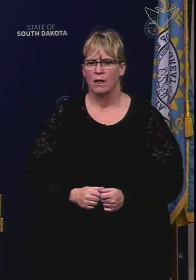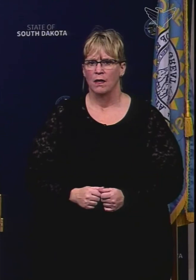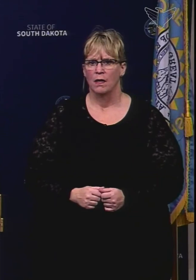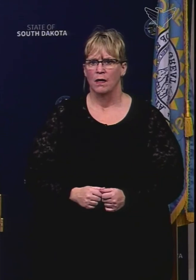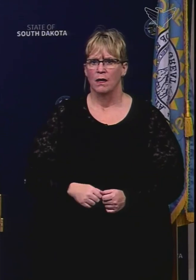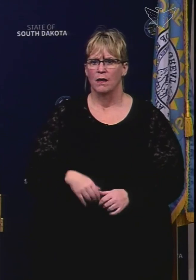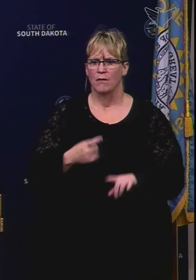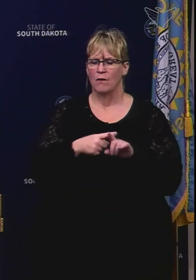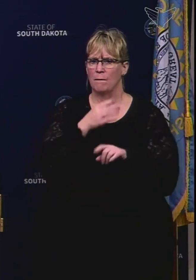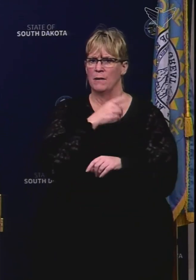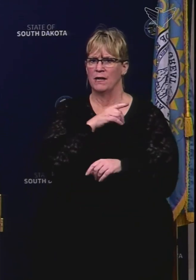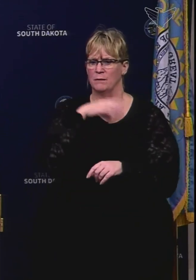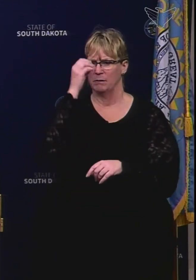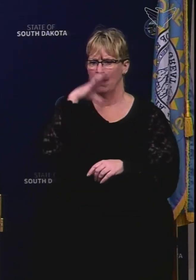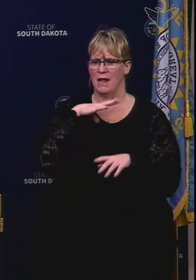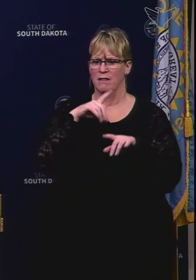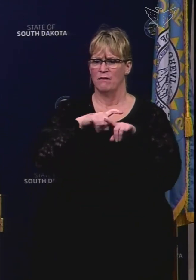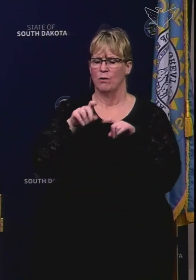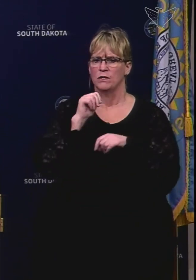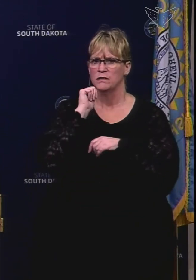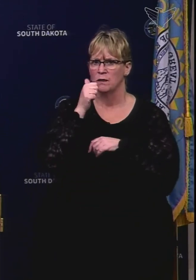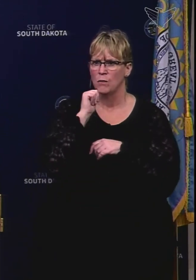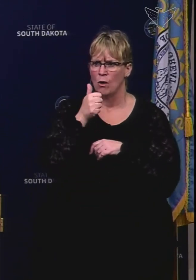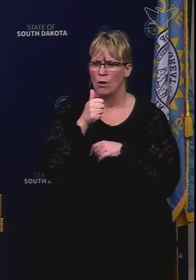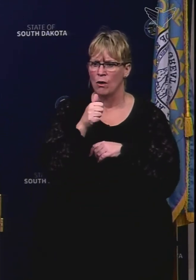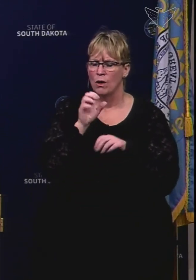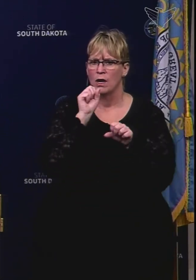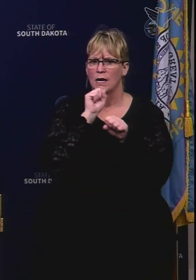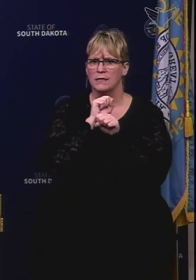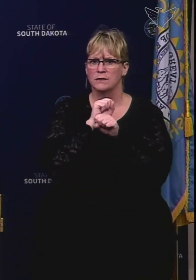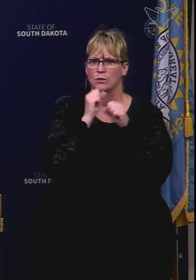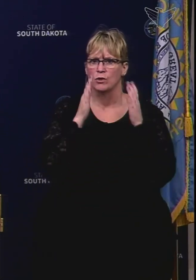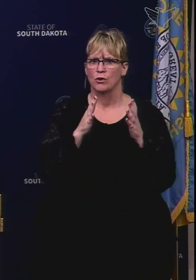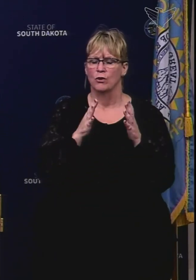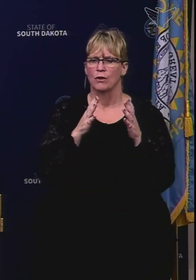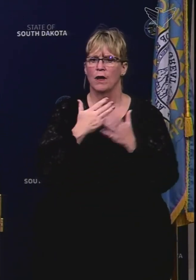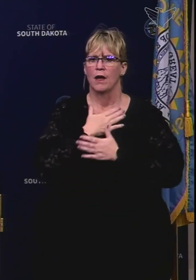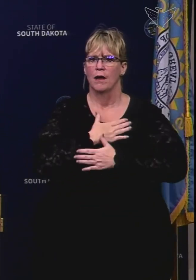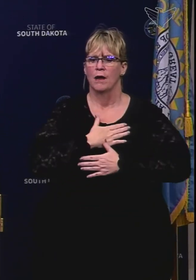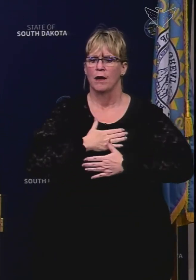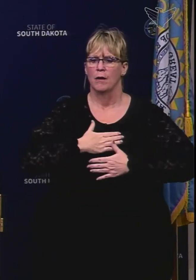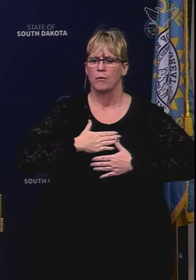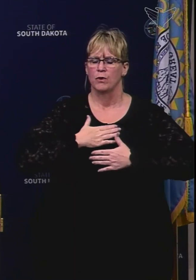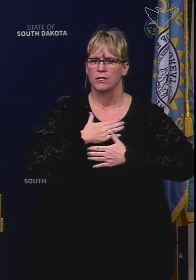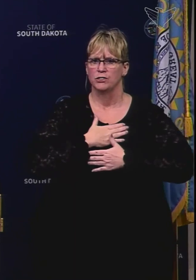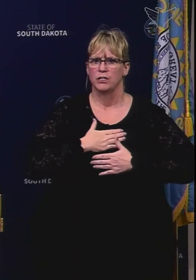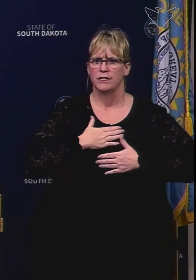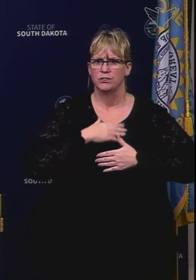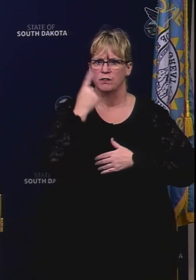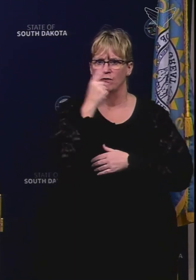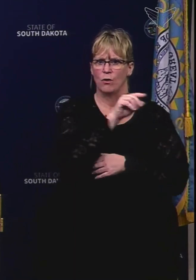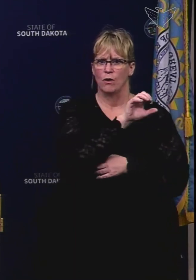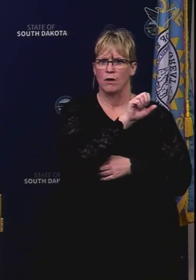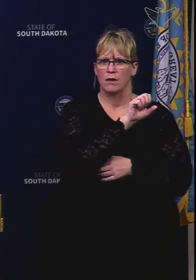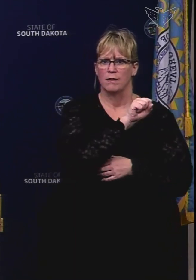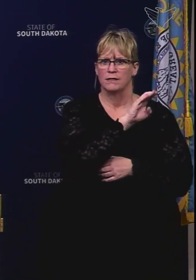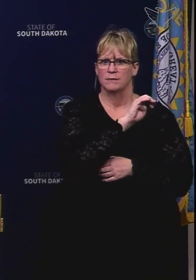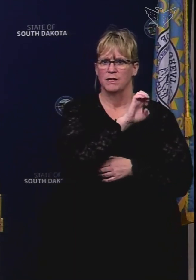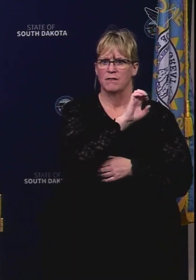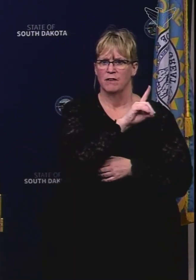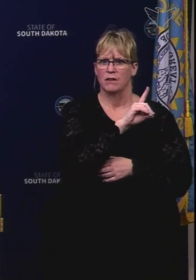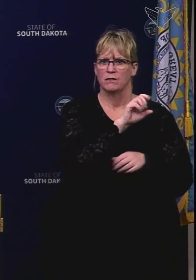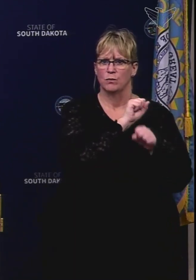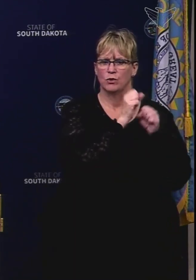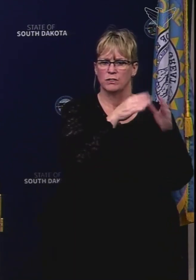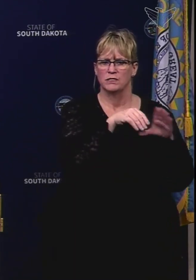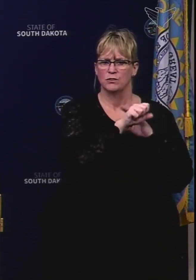Minneapolis, Governor. Tomorrow is going to be Worker Appreciation Day for the Smithfield workers in Sioux Falls, and I'm wondering if